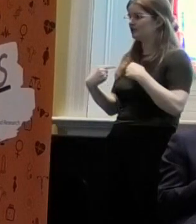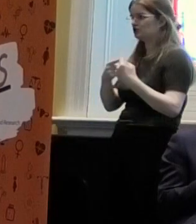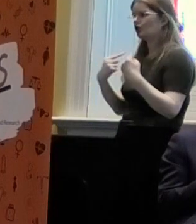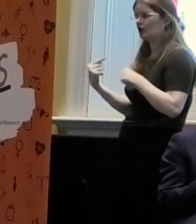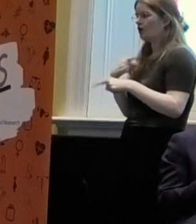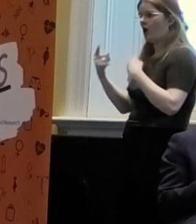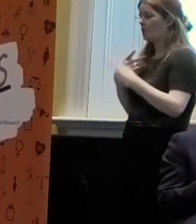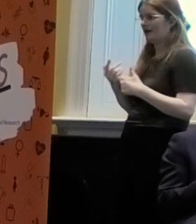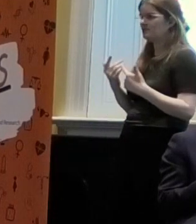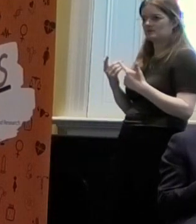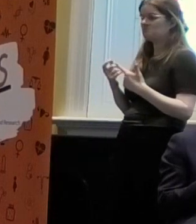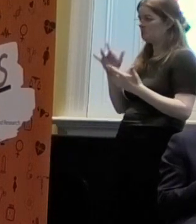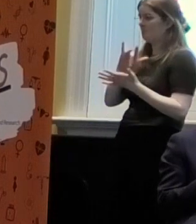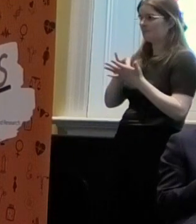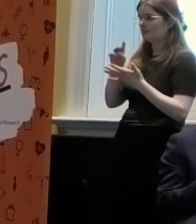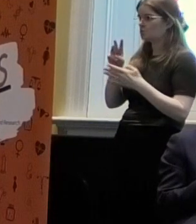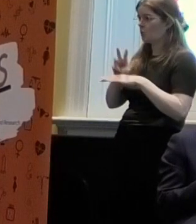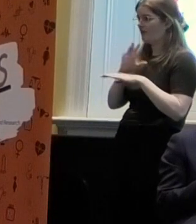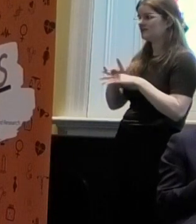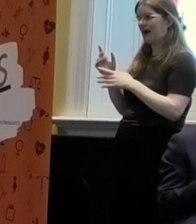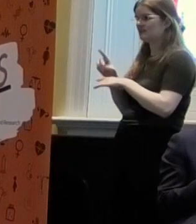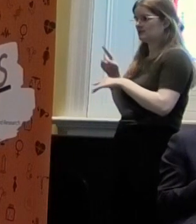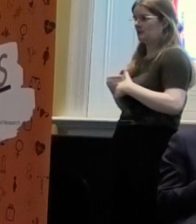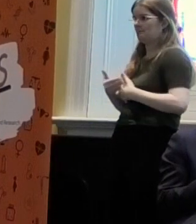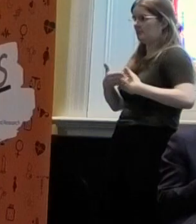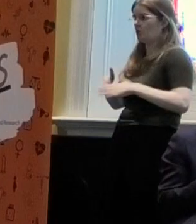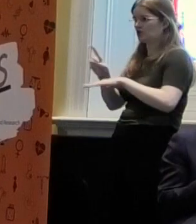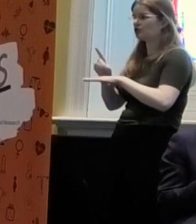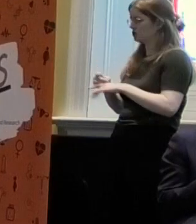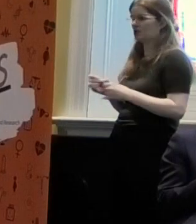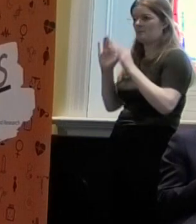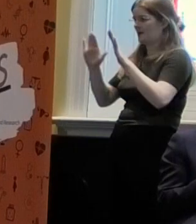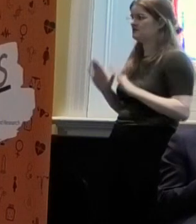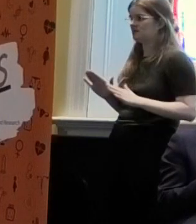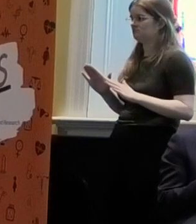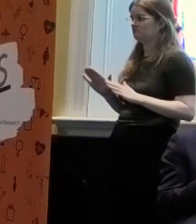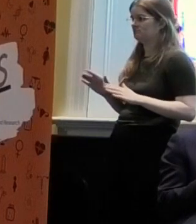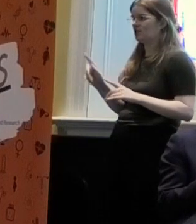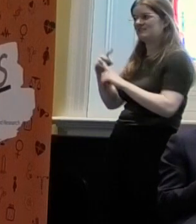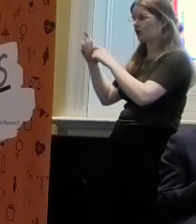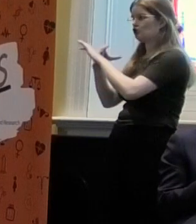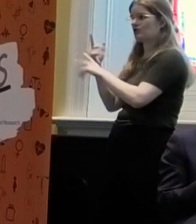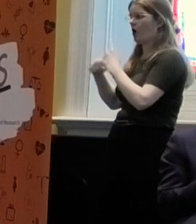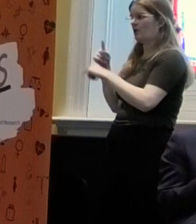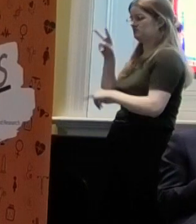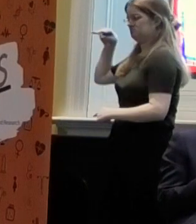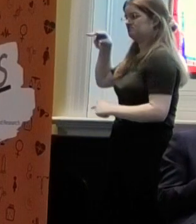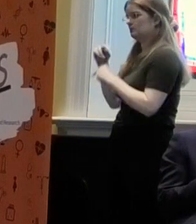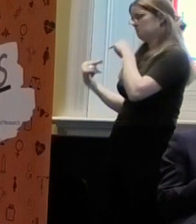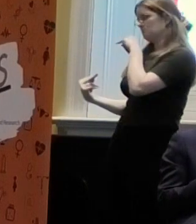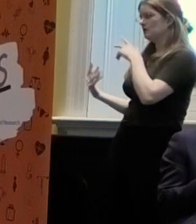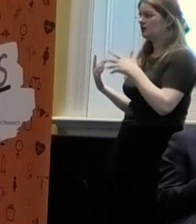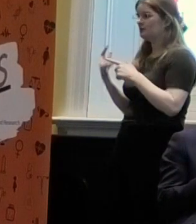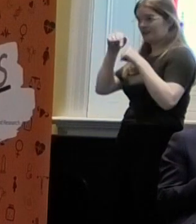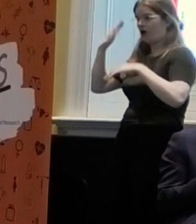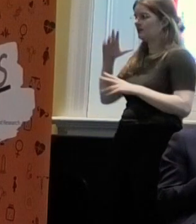our maternity hospitals between midwives and obstetricians is incredible, that I haven't seen in other countries. And that fosters mutual